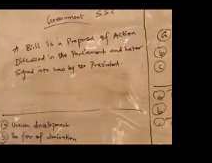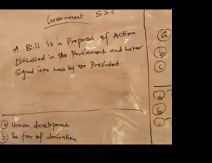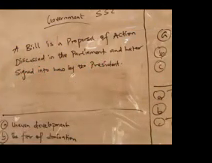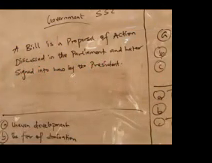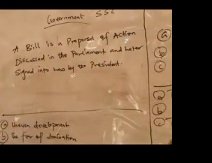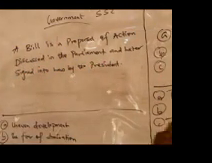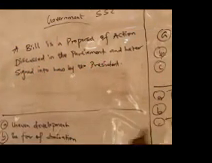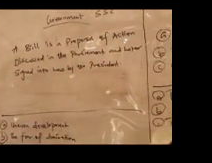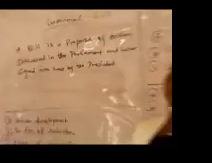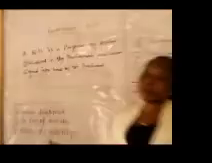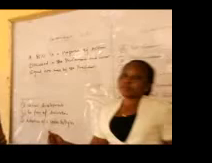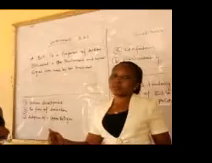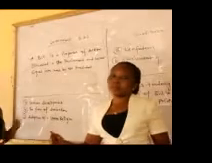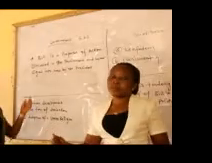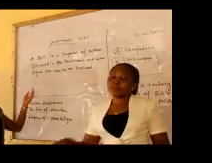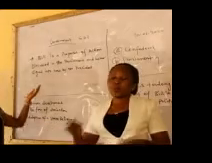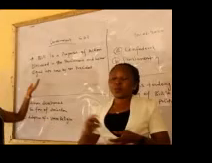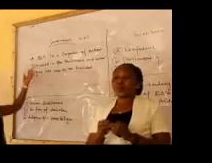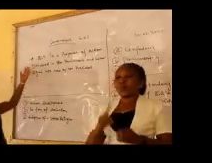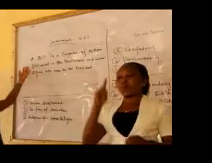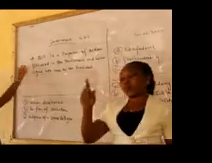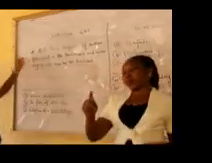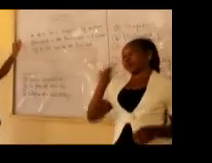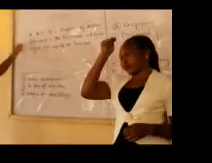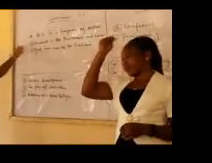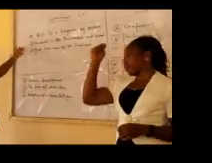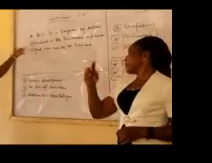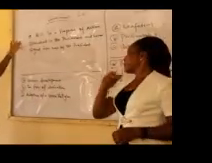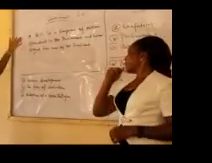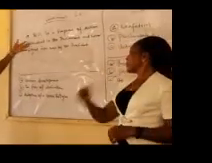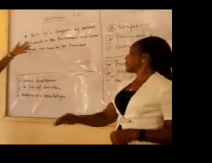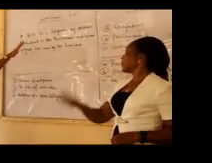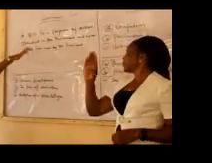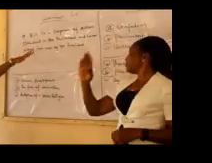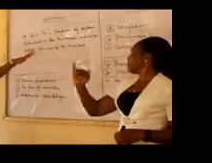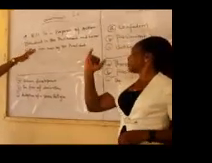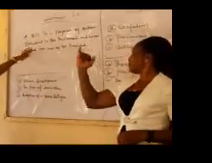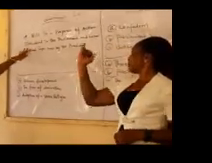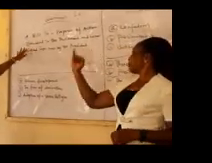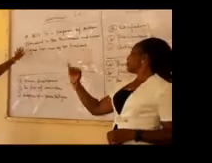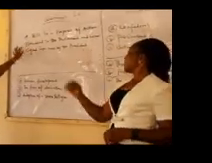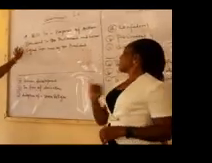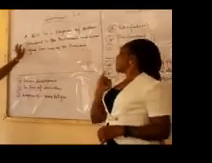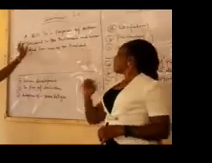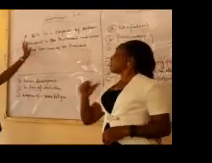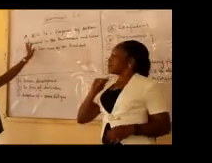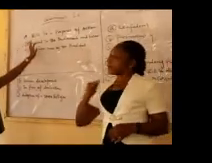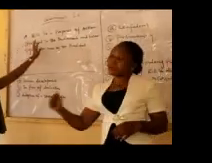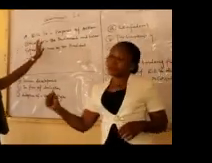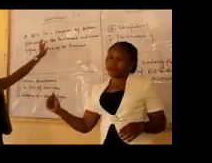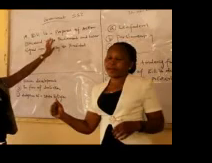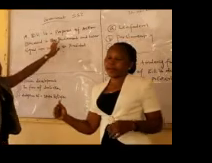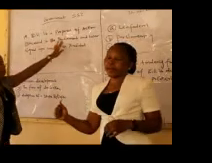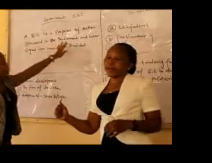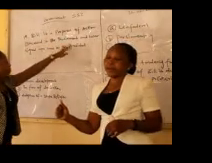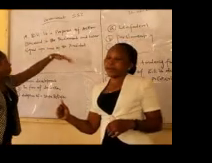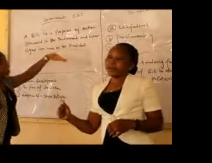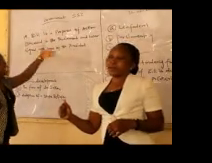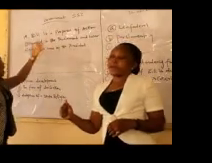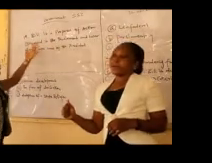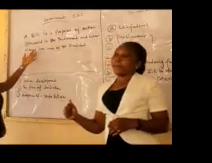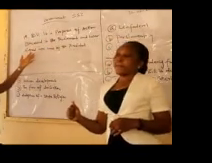So they said we should define bill. Then we said the bill is a proposal of action discussed in the